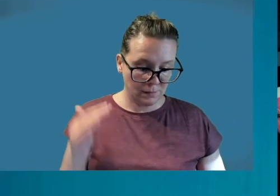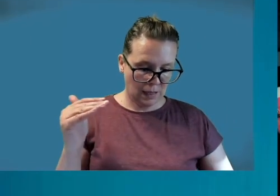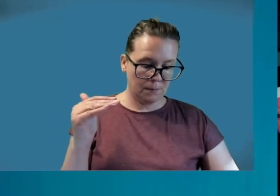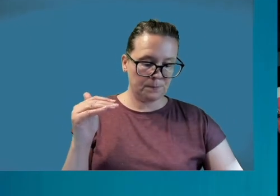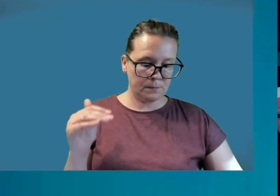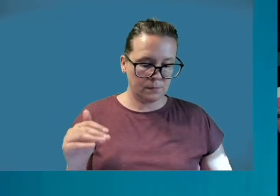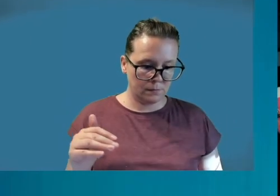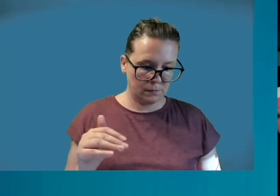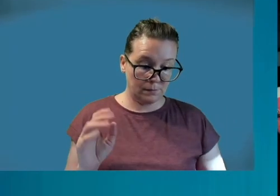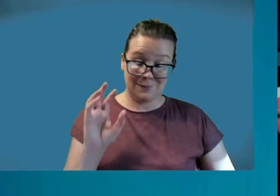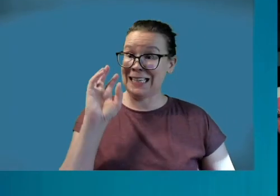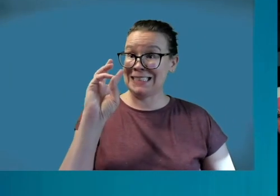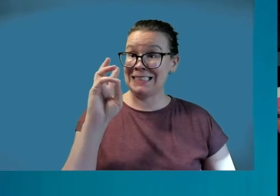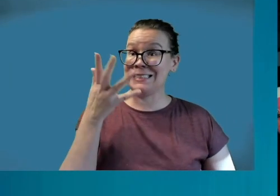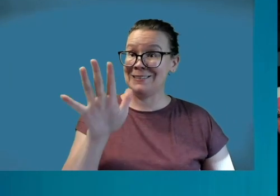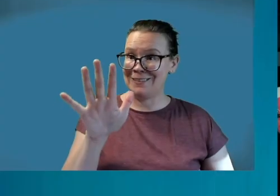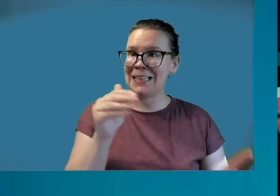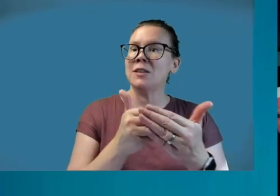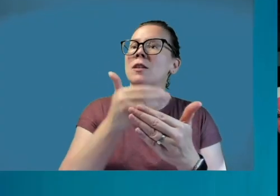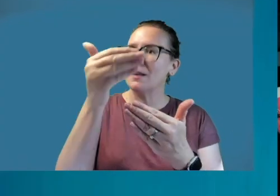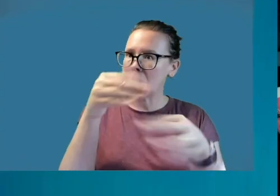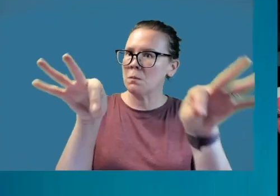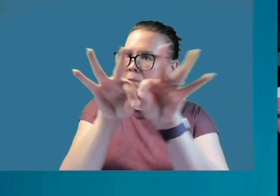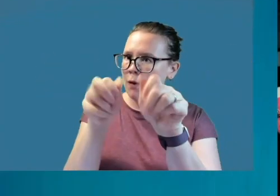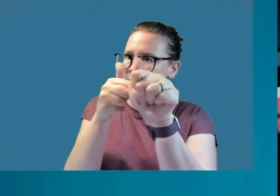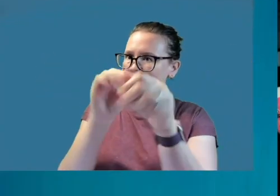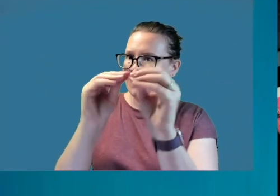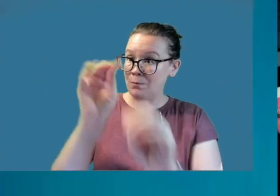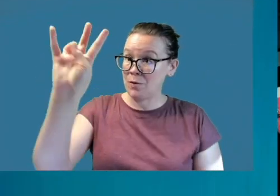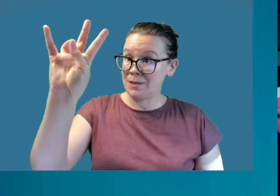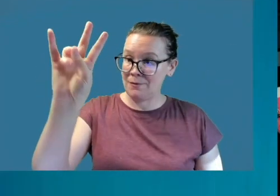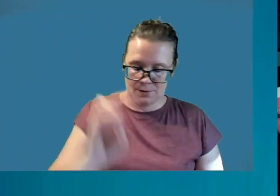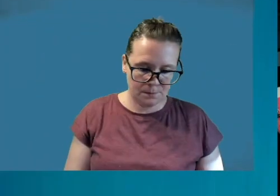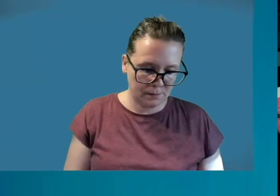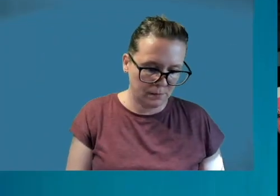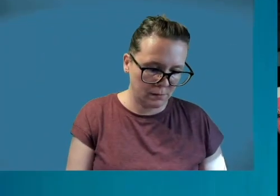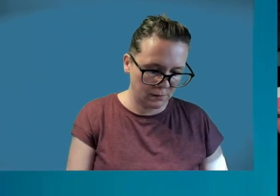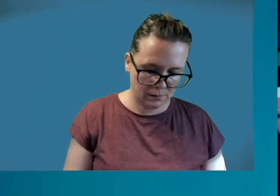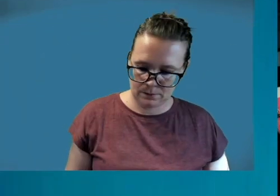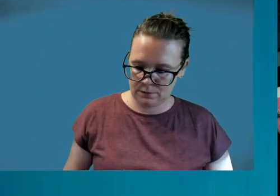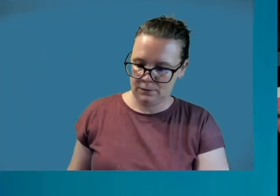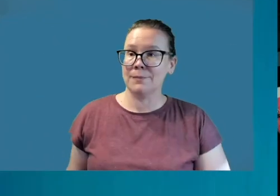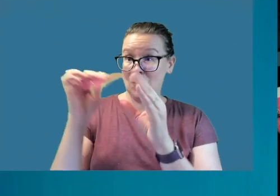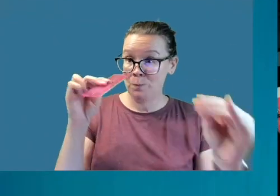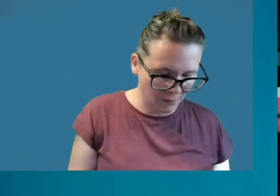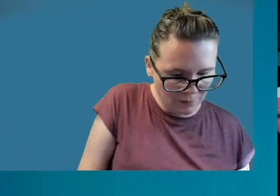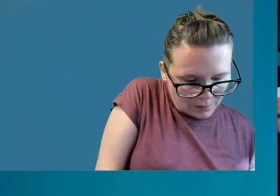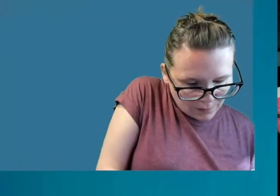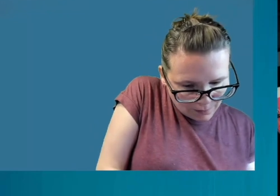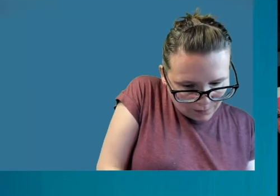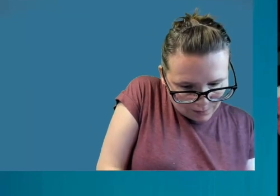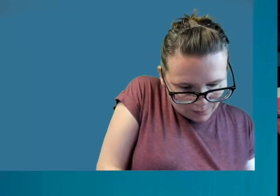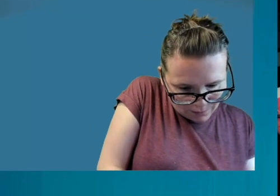So 6 is finished. Moving on to 7. Again, at this point, it's crucial you follow the order. So go to piece number